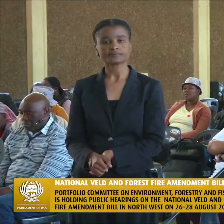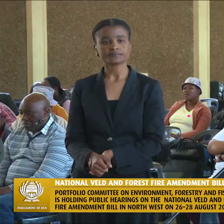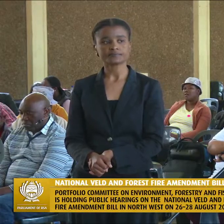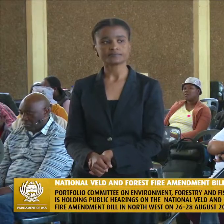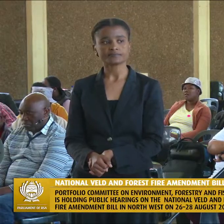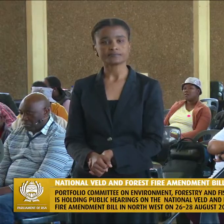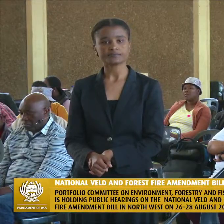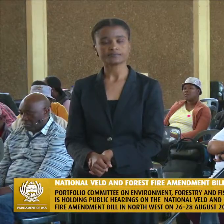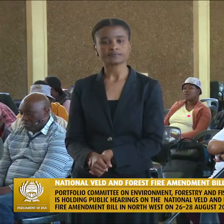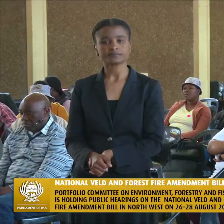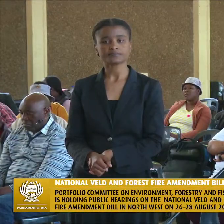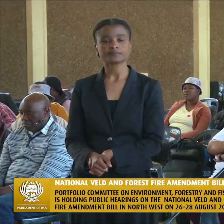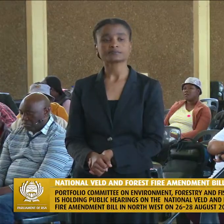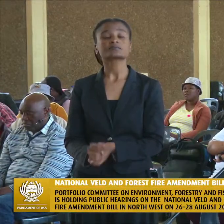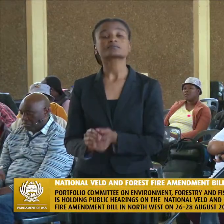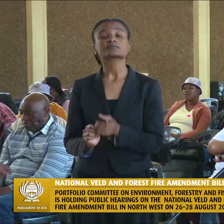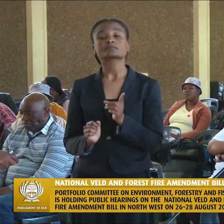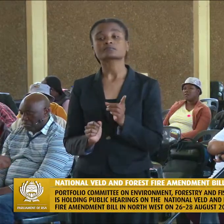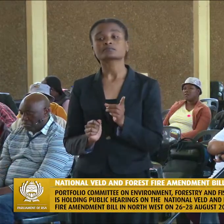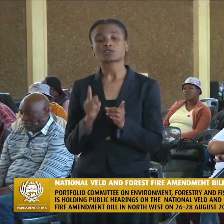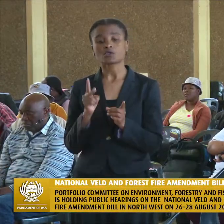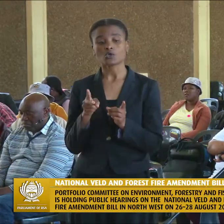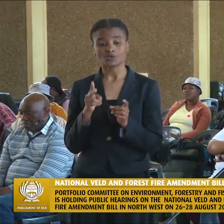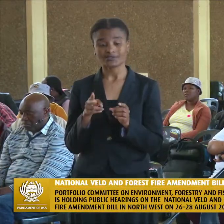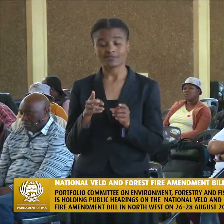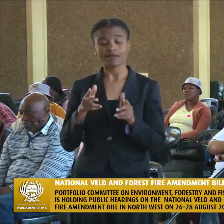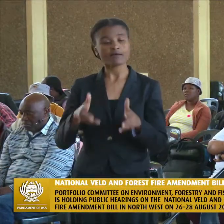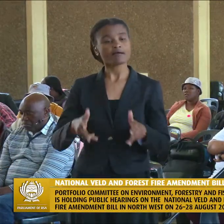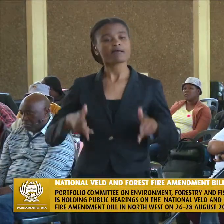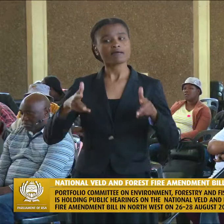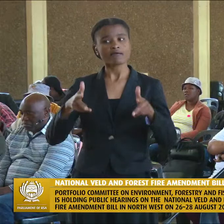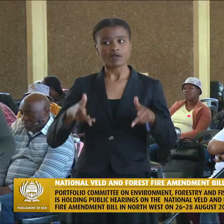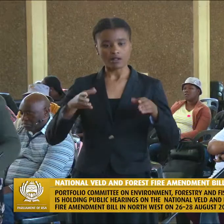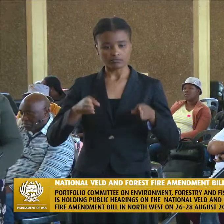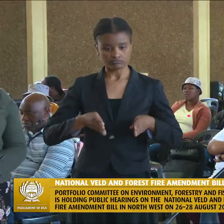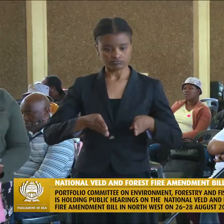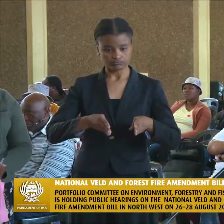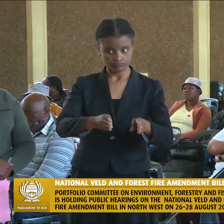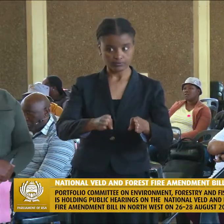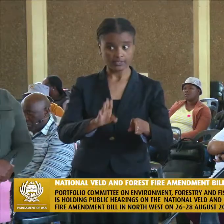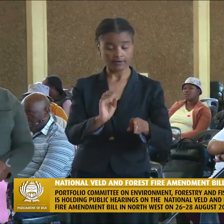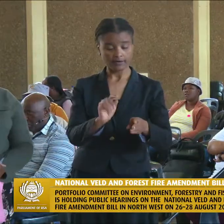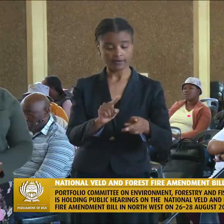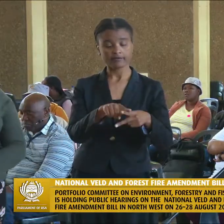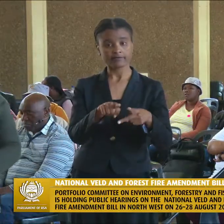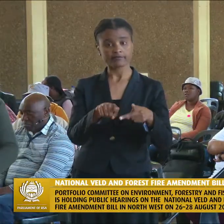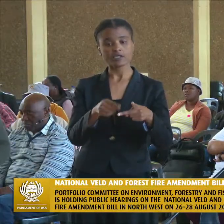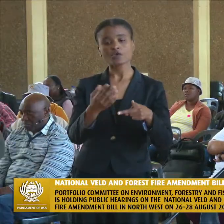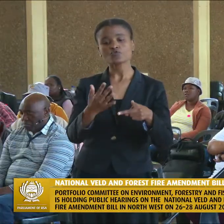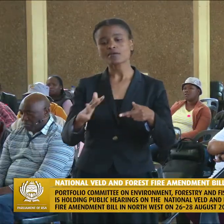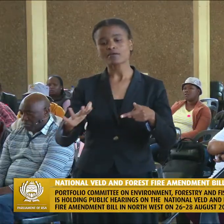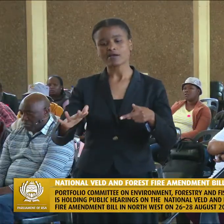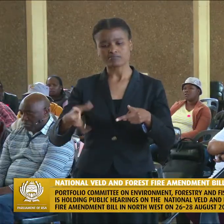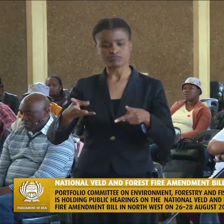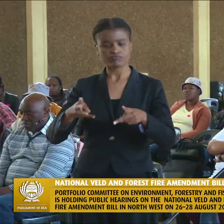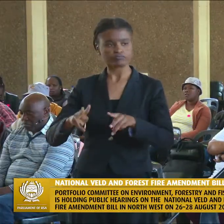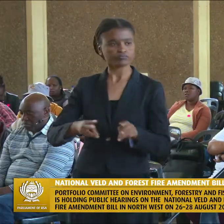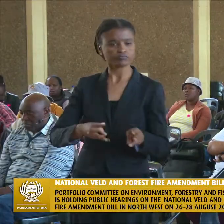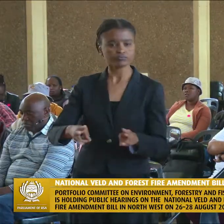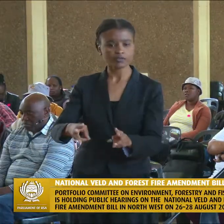the fire bricks there was a rail trail as well as the river so there was no fire breaks